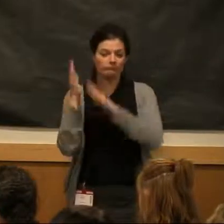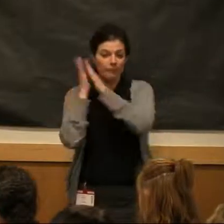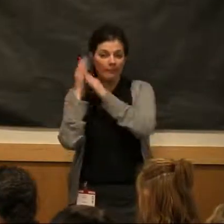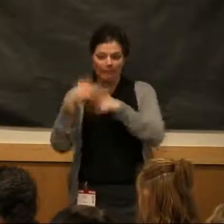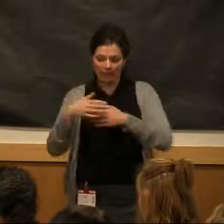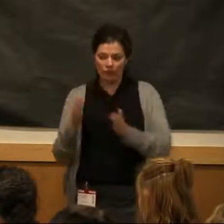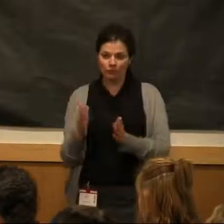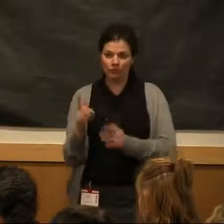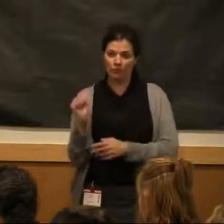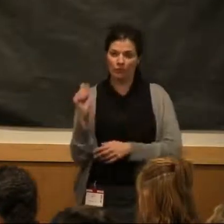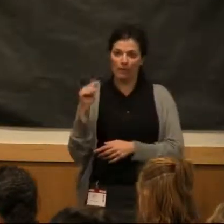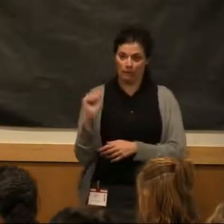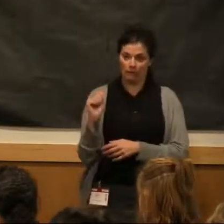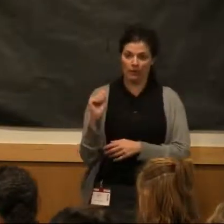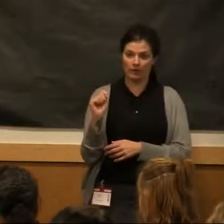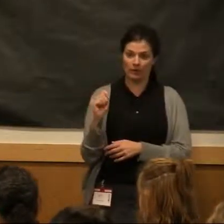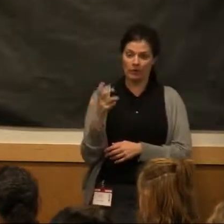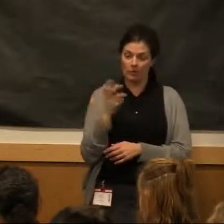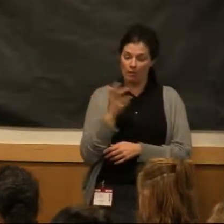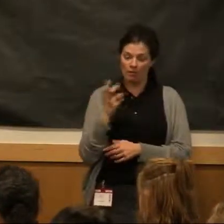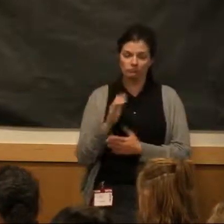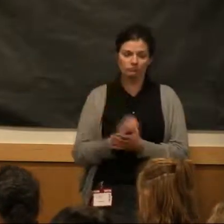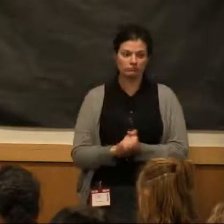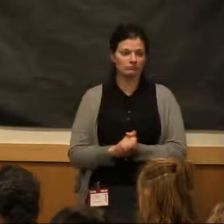with their friends in those apartments on our campus. So,